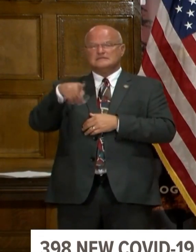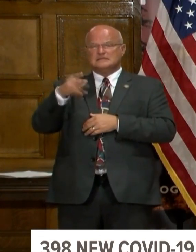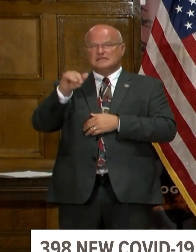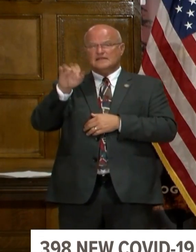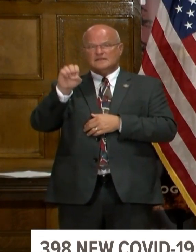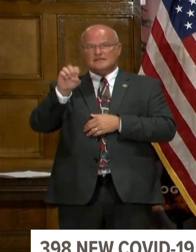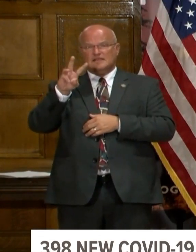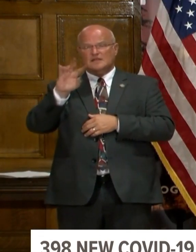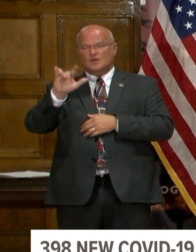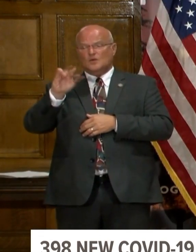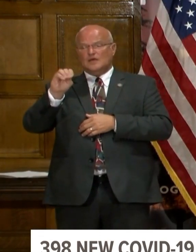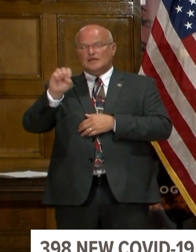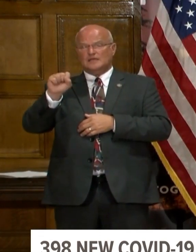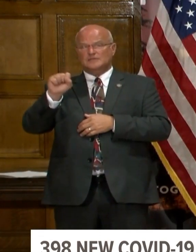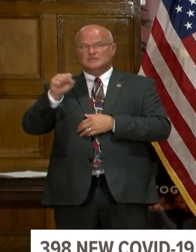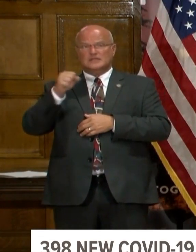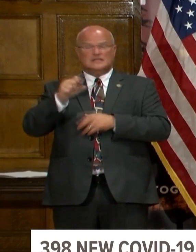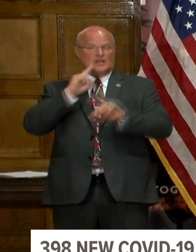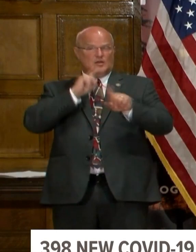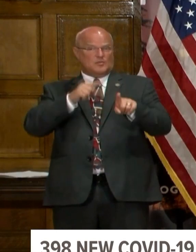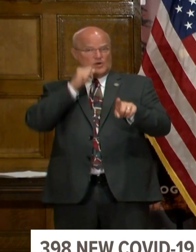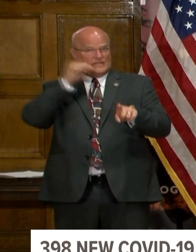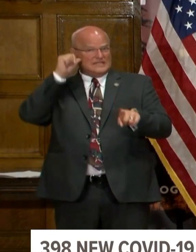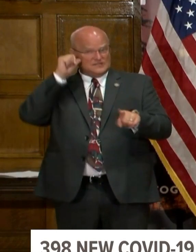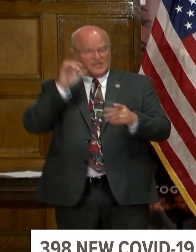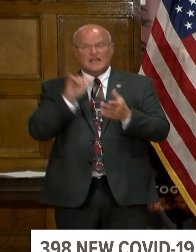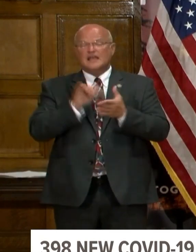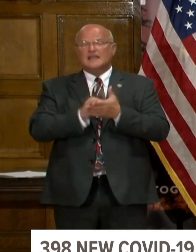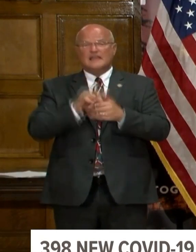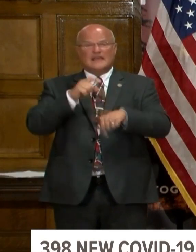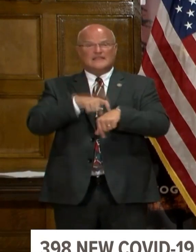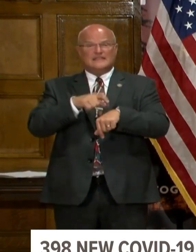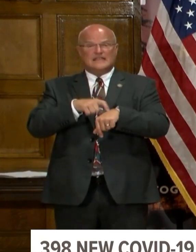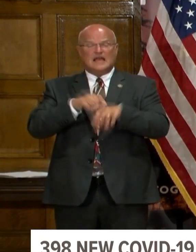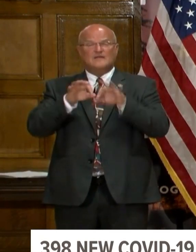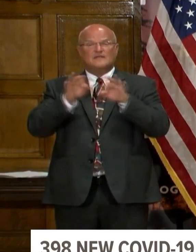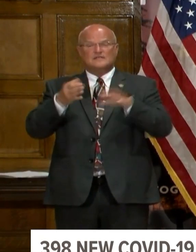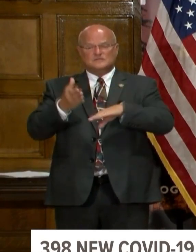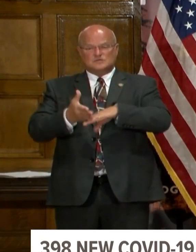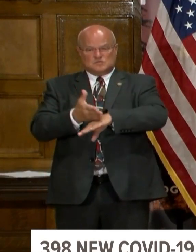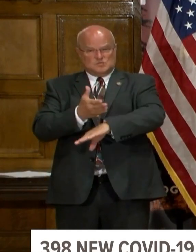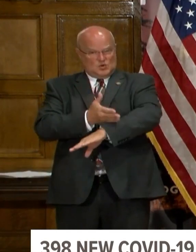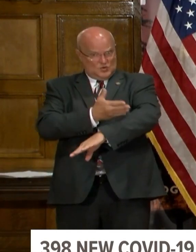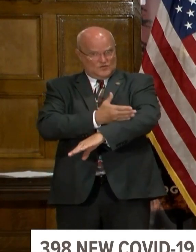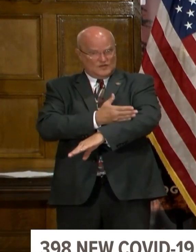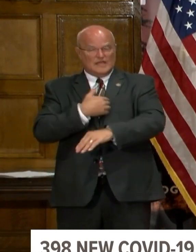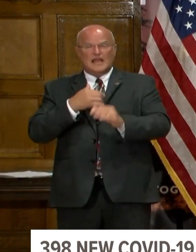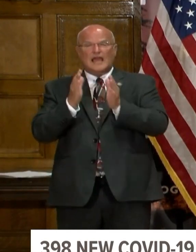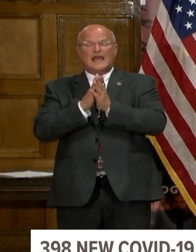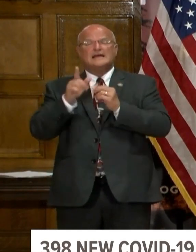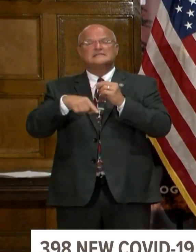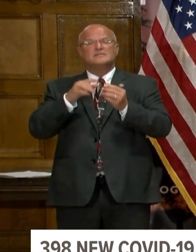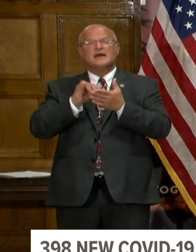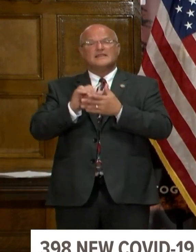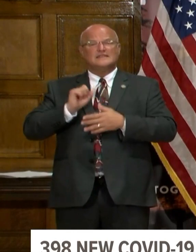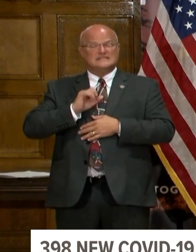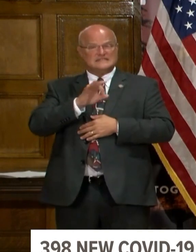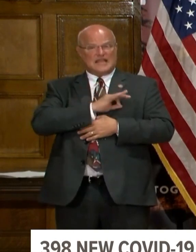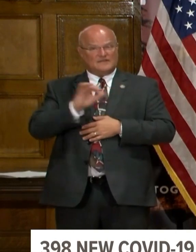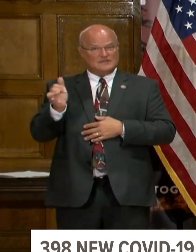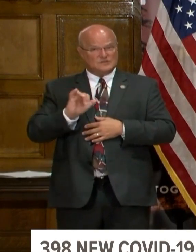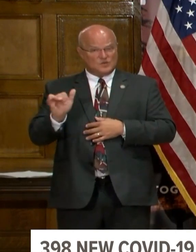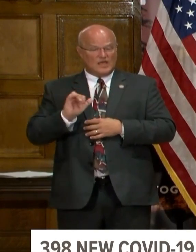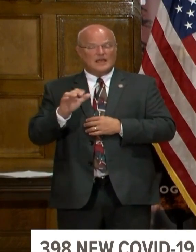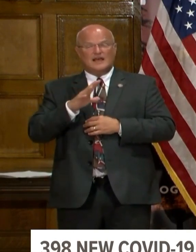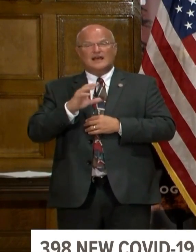come and comment, because she gave me a report yesterday that the time frames have been improved, and I asked about the staffing as well,